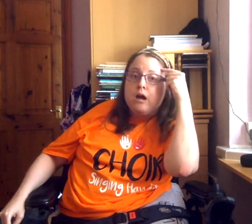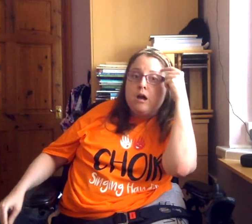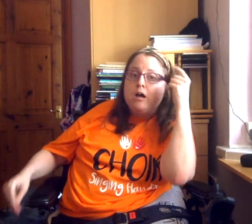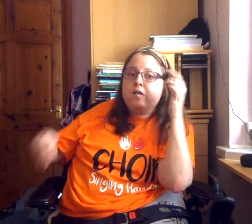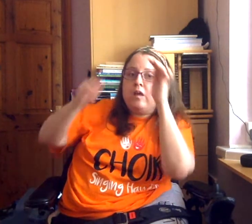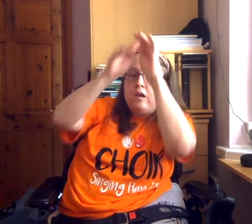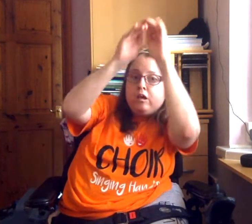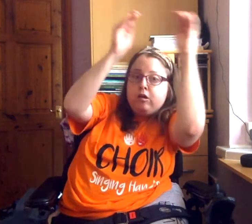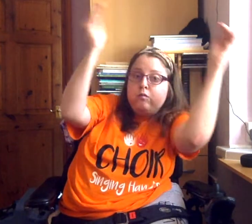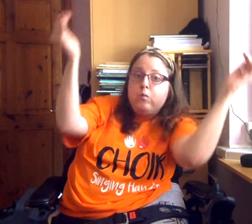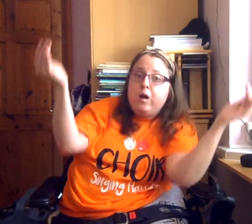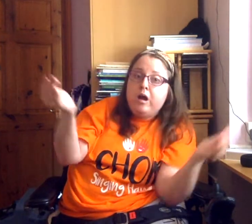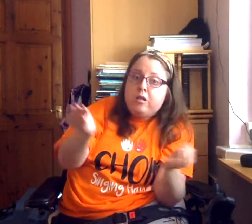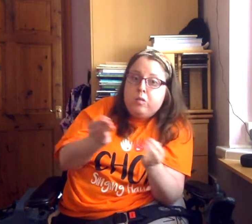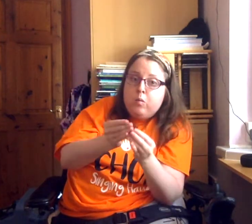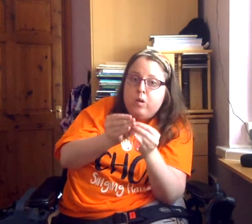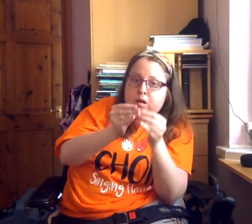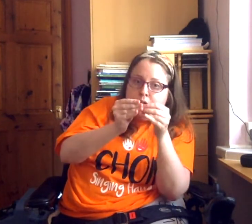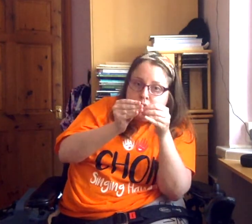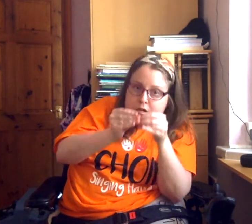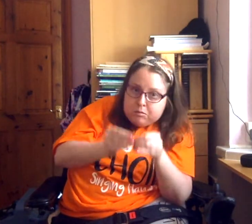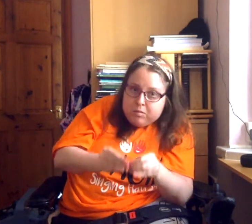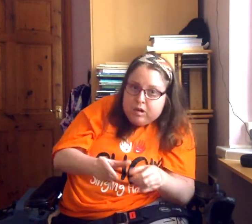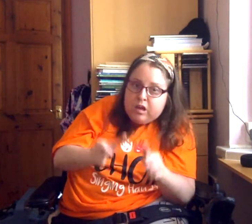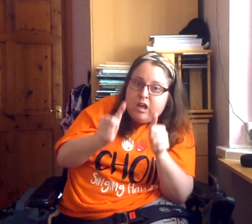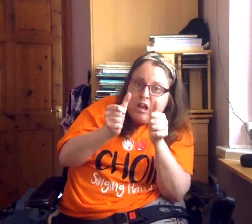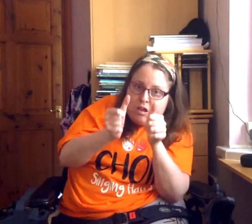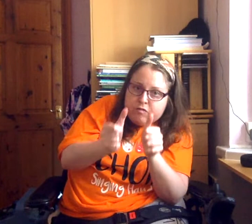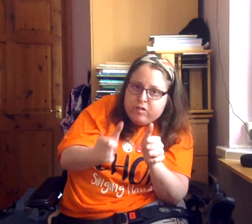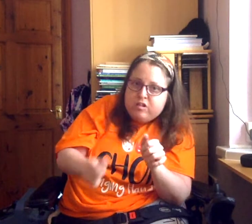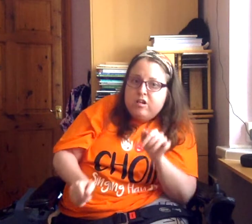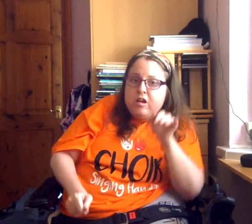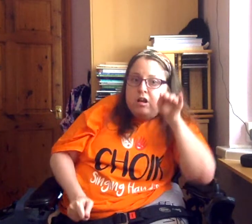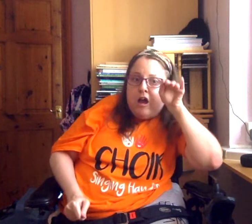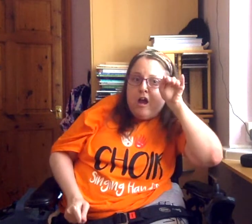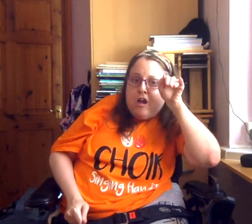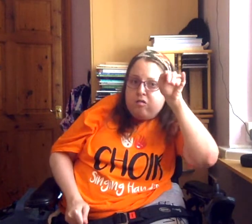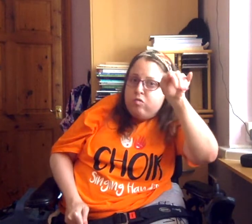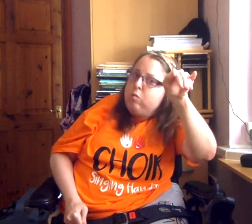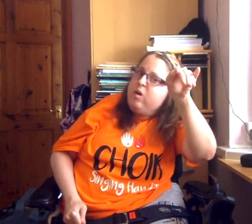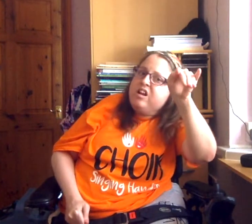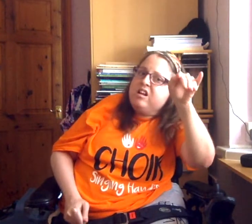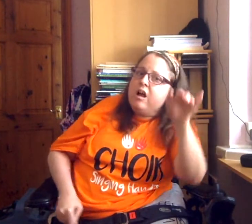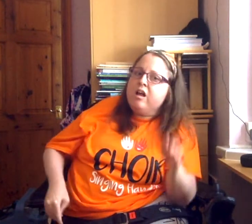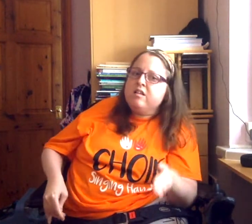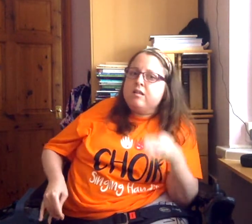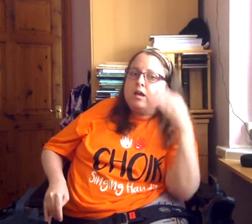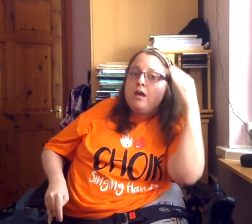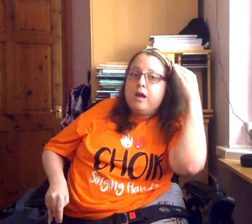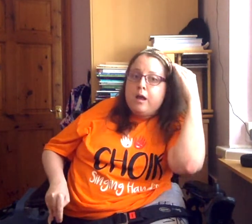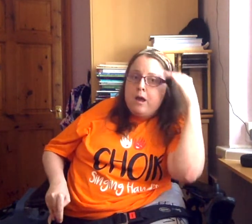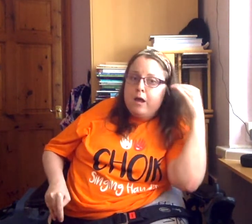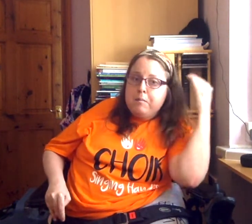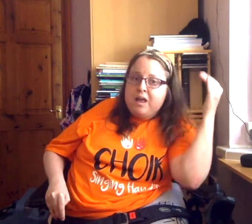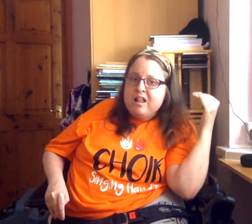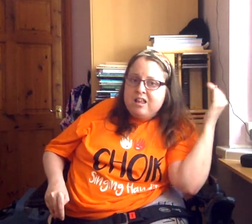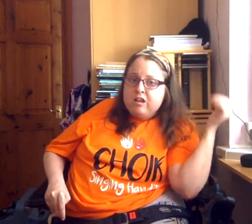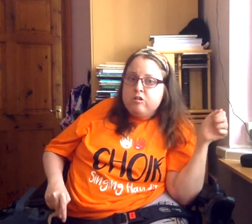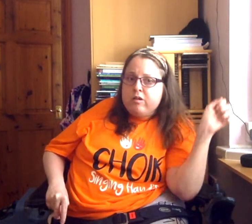awake. I think of what the world could be, a vision of the world I see. A million